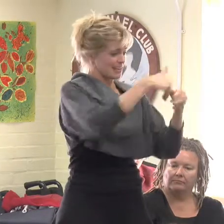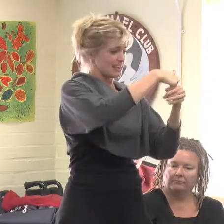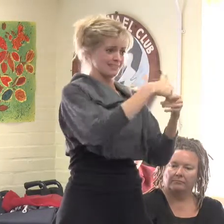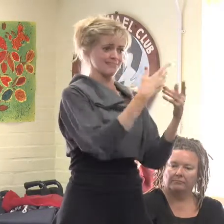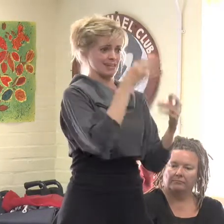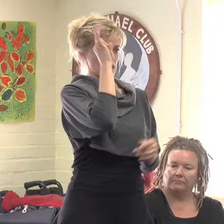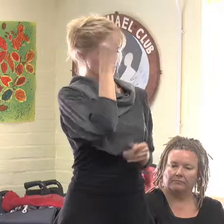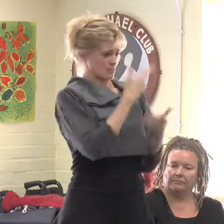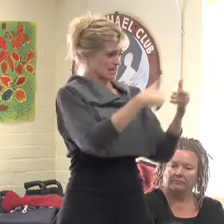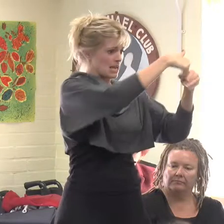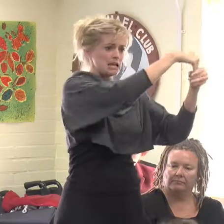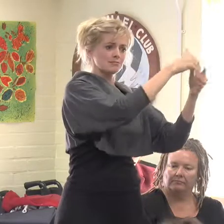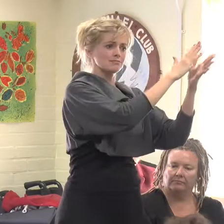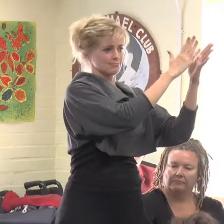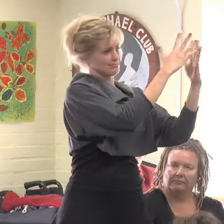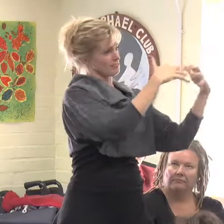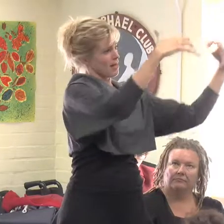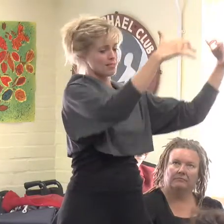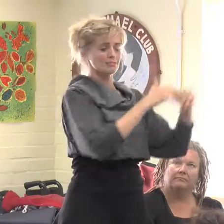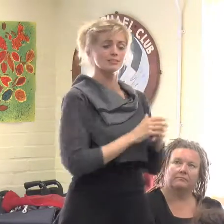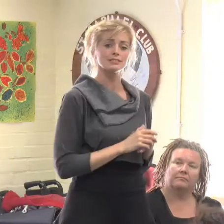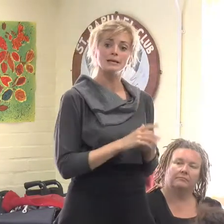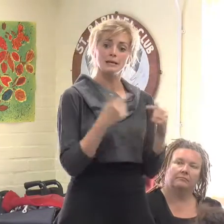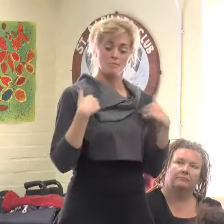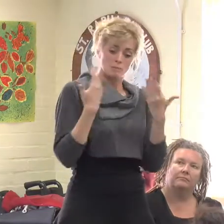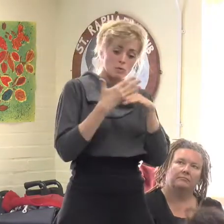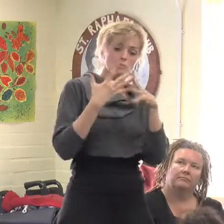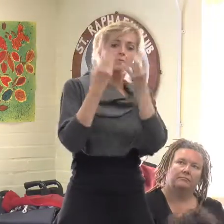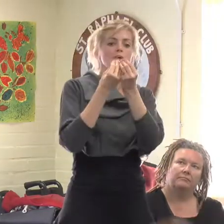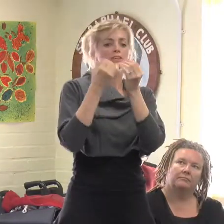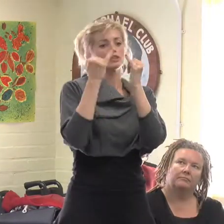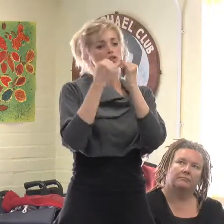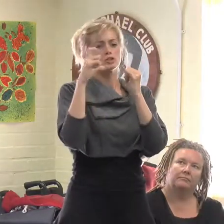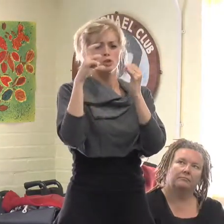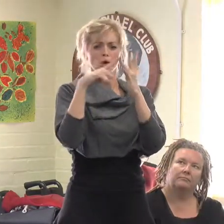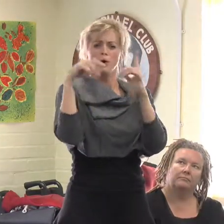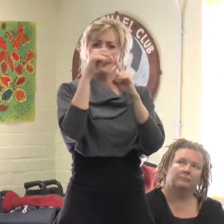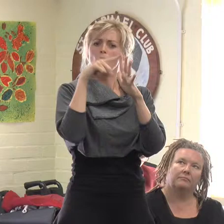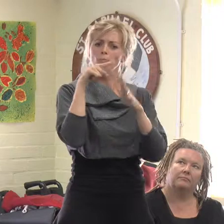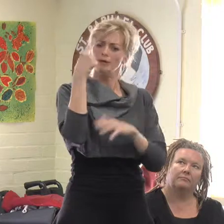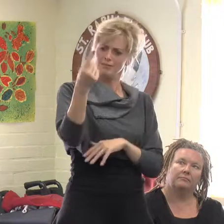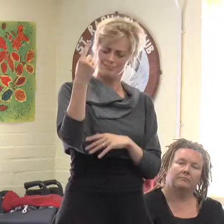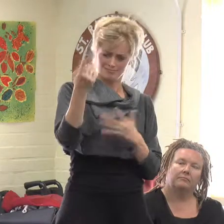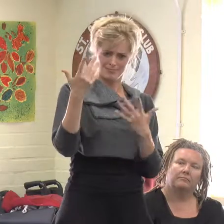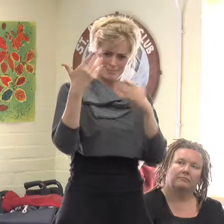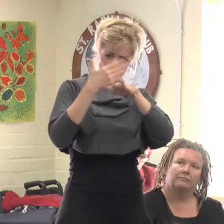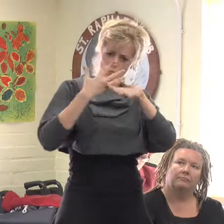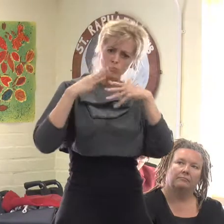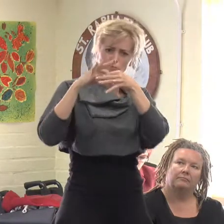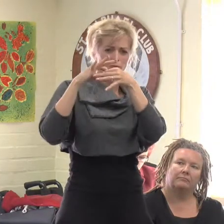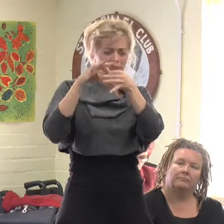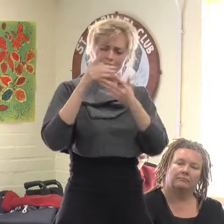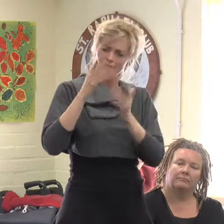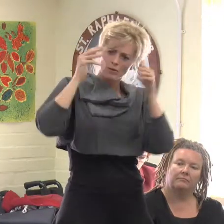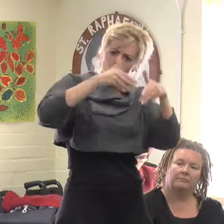parliament. I've worked with Scope, looking at the cost of disability, with guide dogs, where I've been blindfolded. I've been around central Cambridge in a wheelchair. There